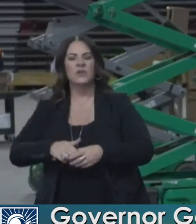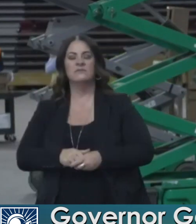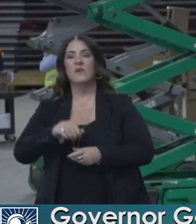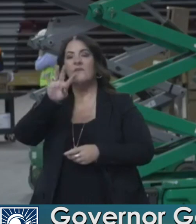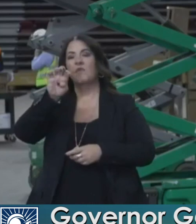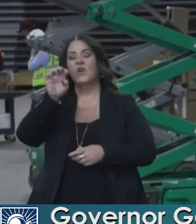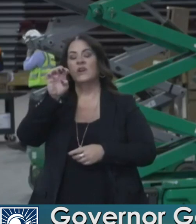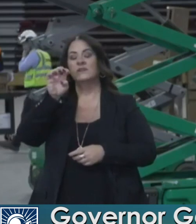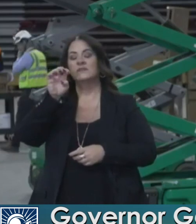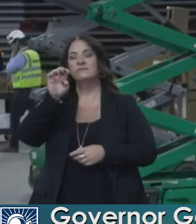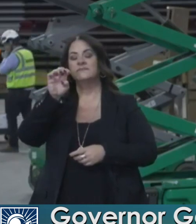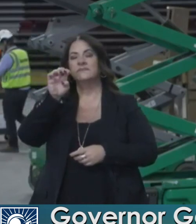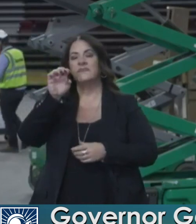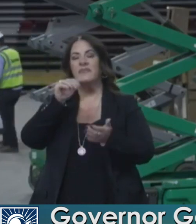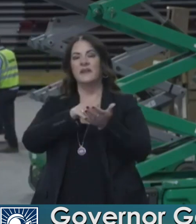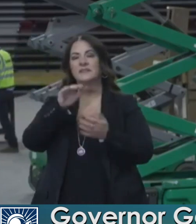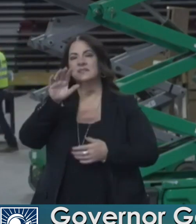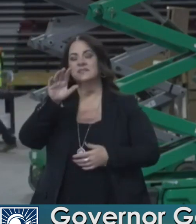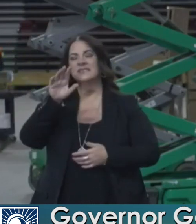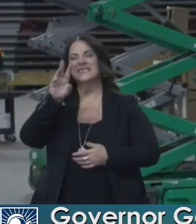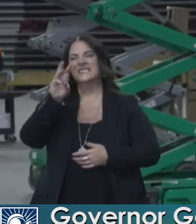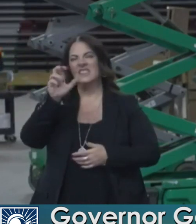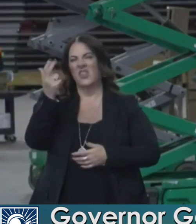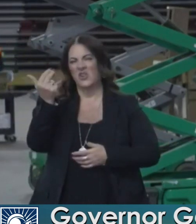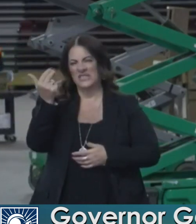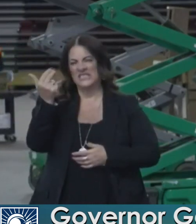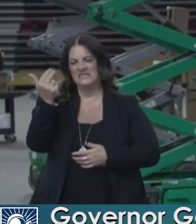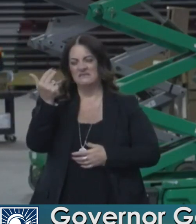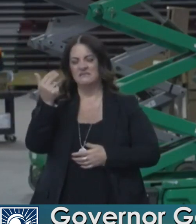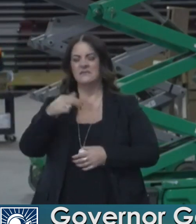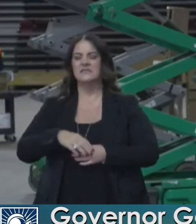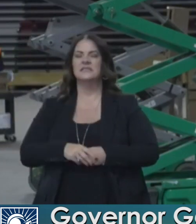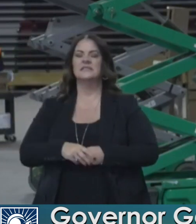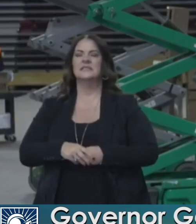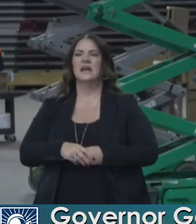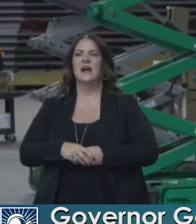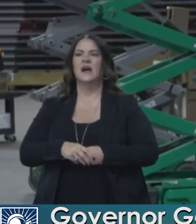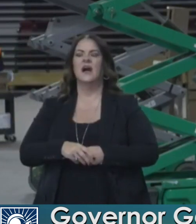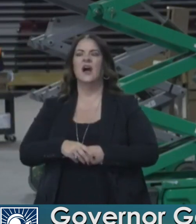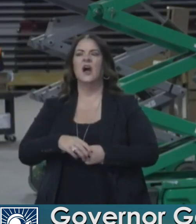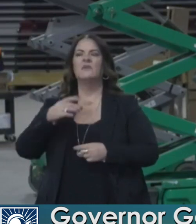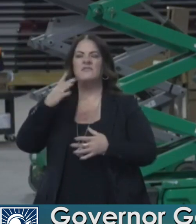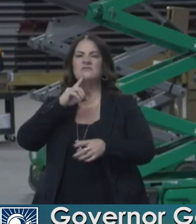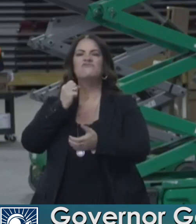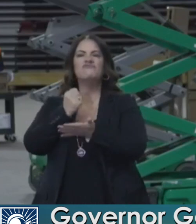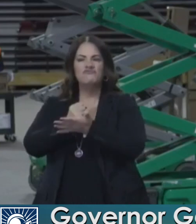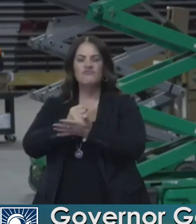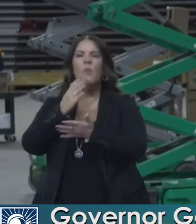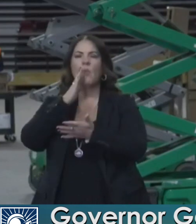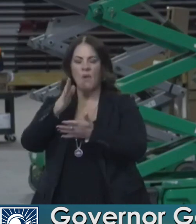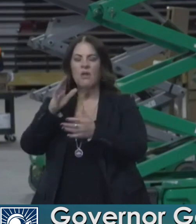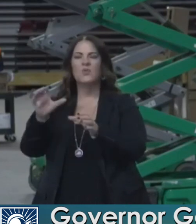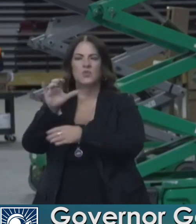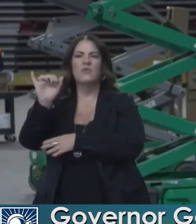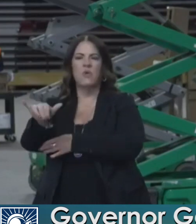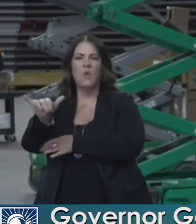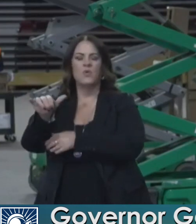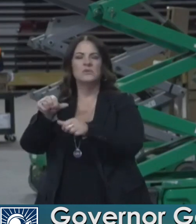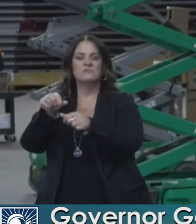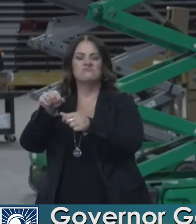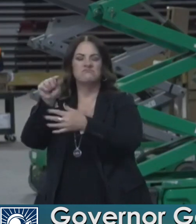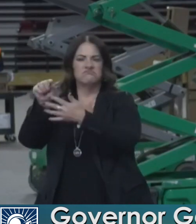4,613 beds are currently locked down, but they're not by any stretch the totality of what we're trying to